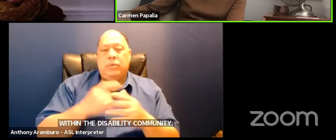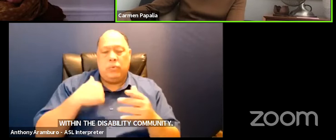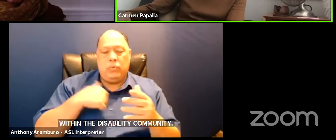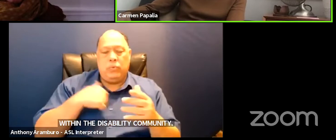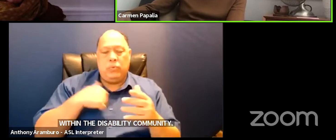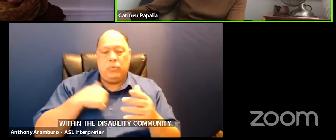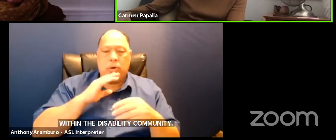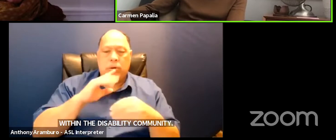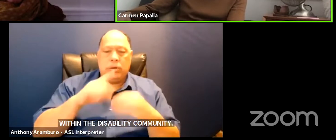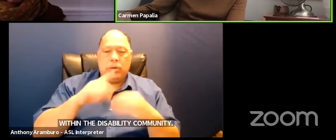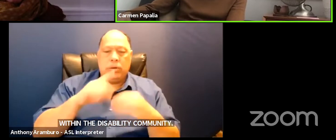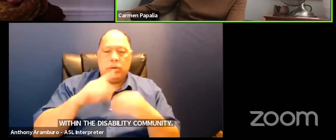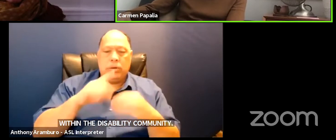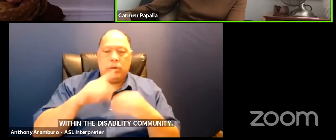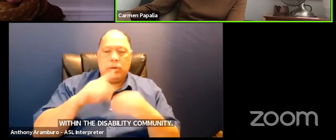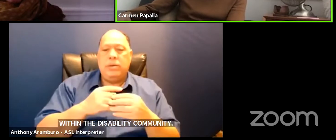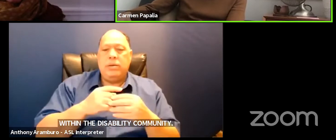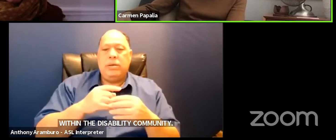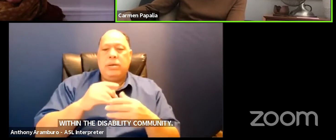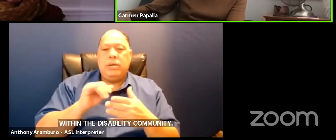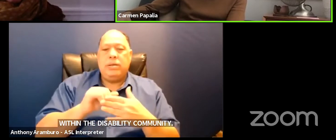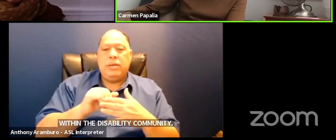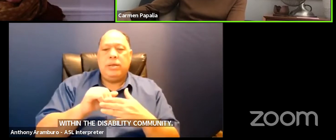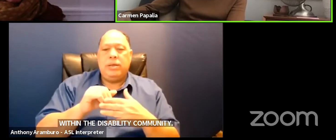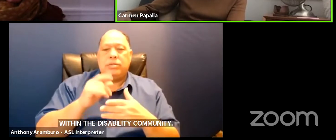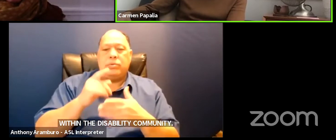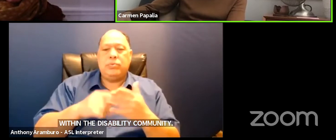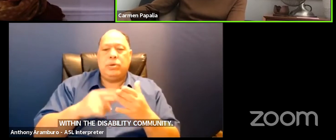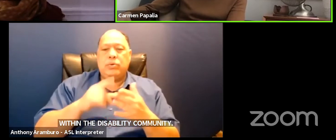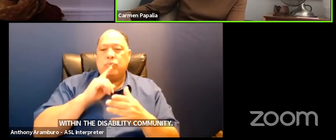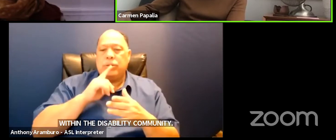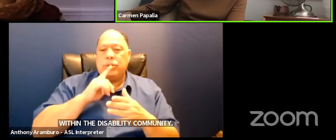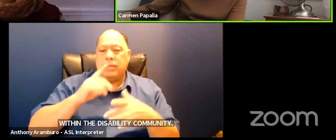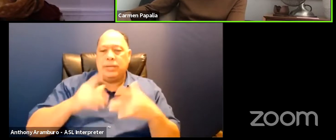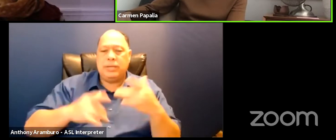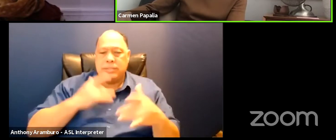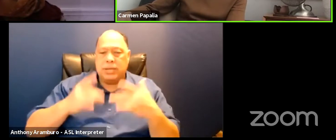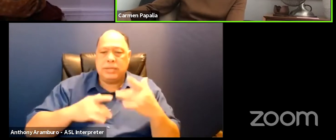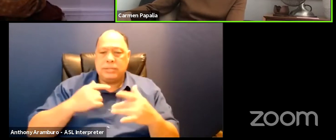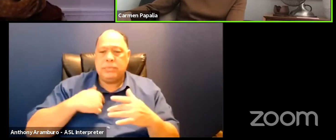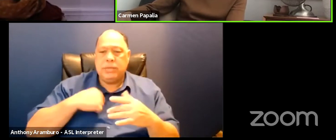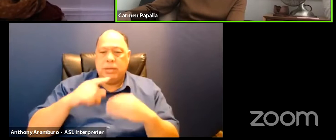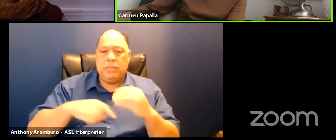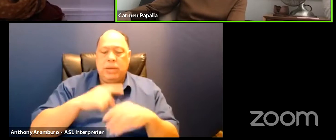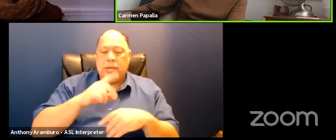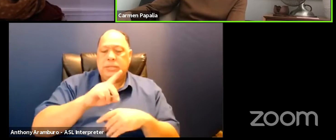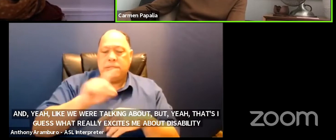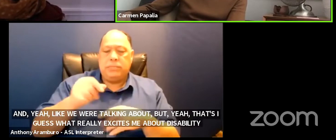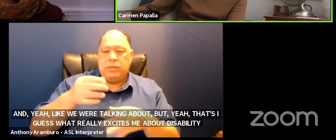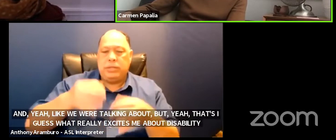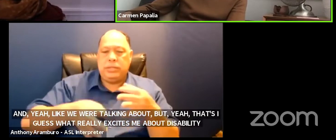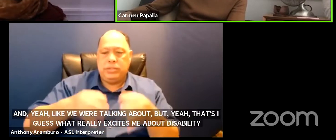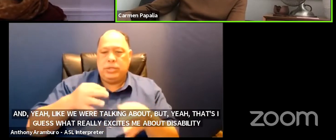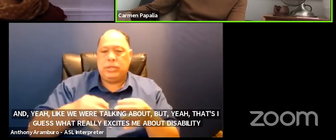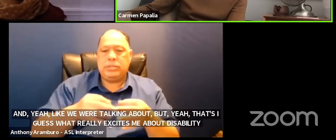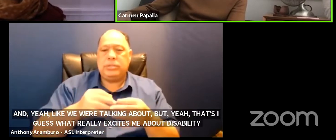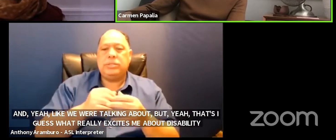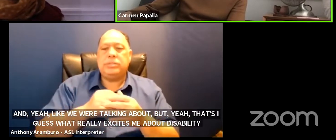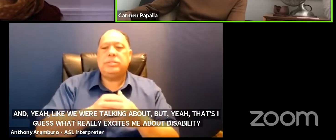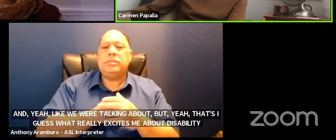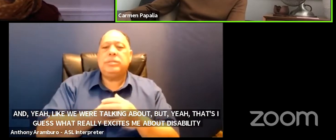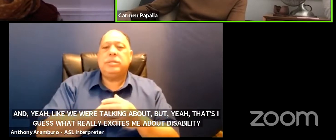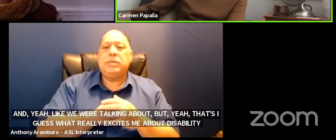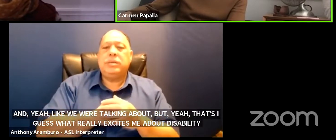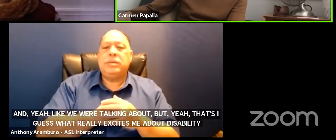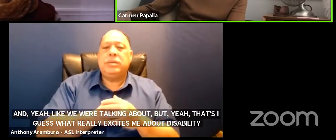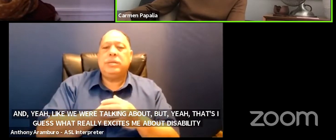about. But yeah, that's, I guess, what just really excites me about disability justice and its potential as like a, you know,